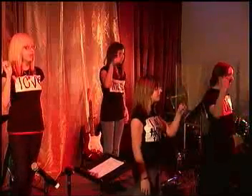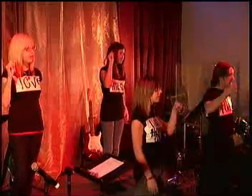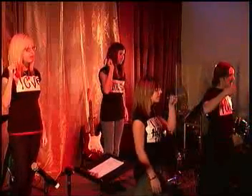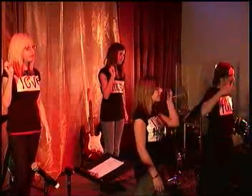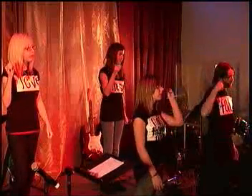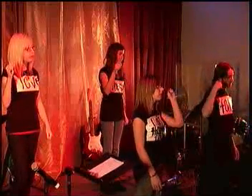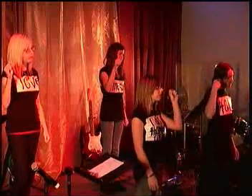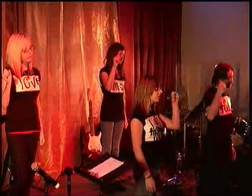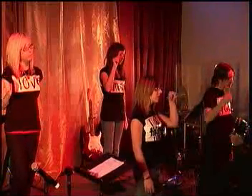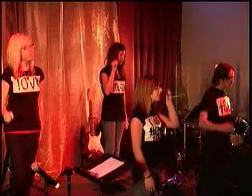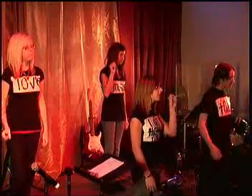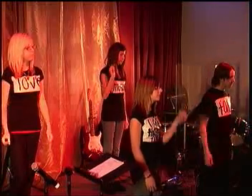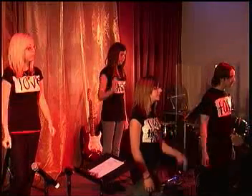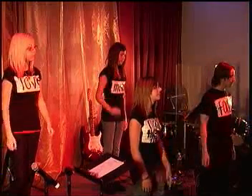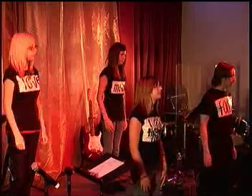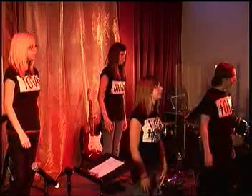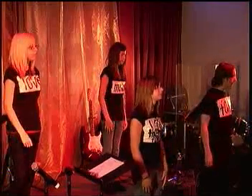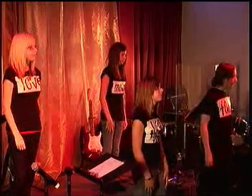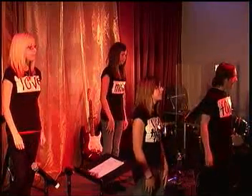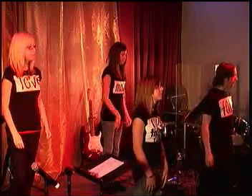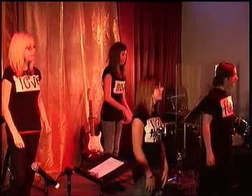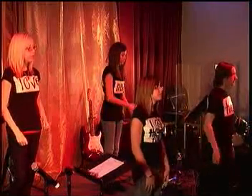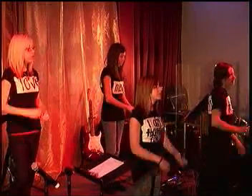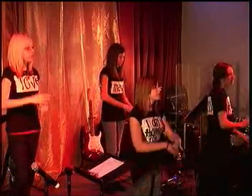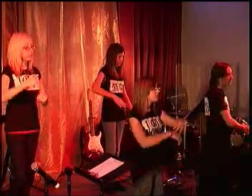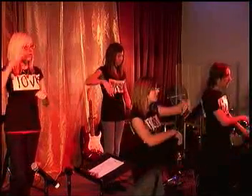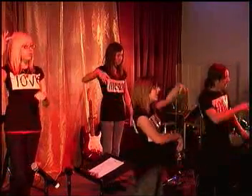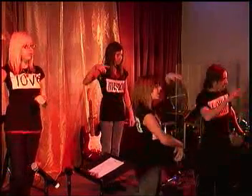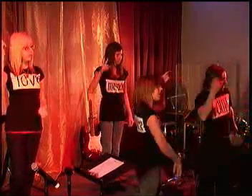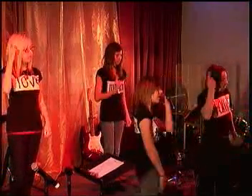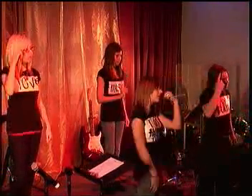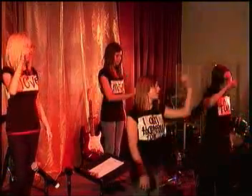love